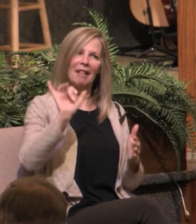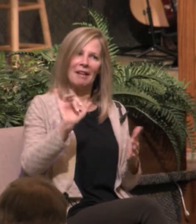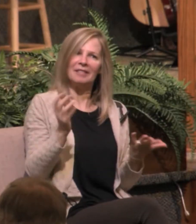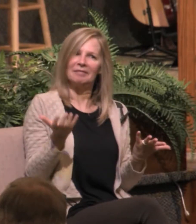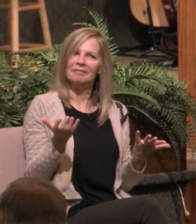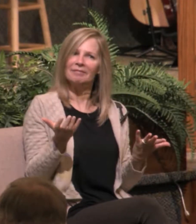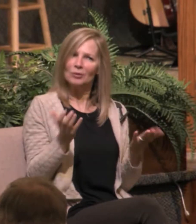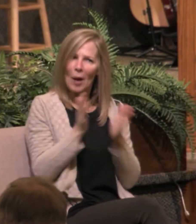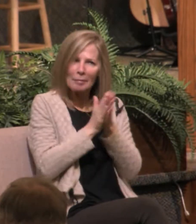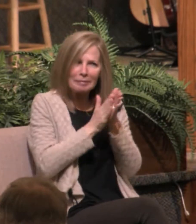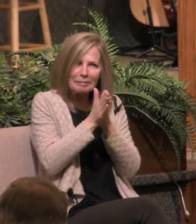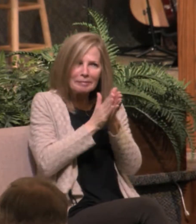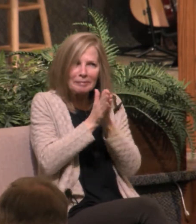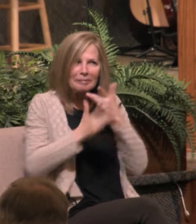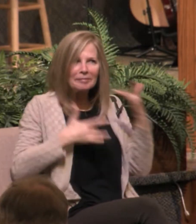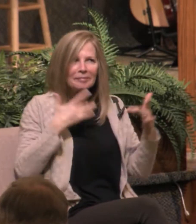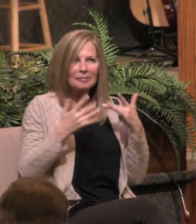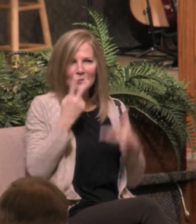there.